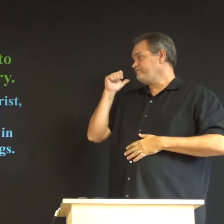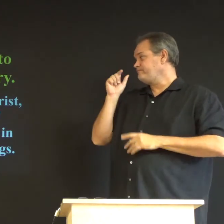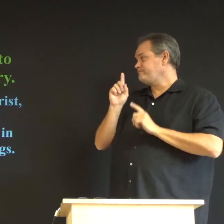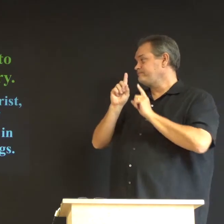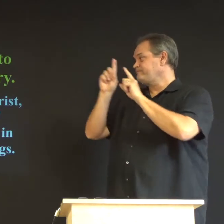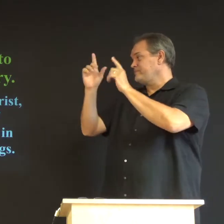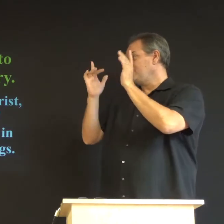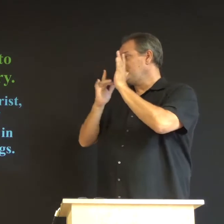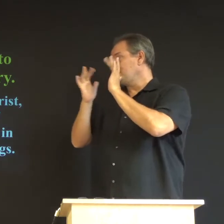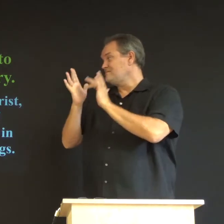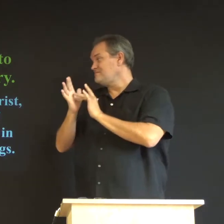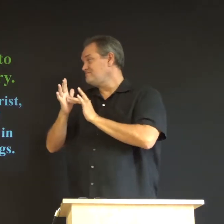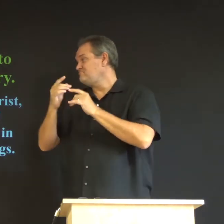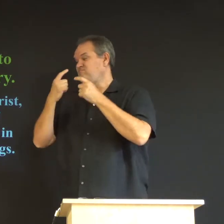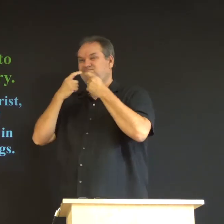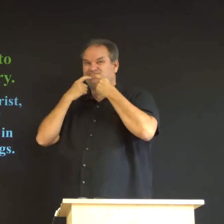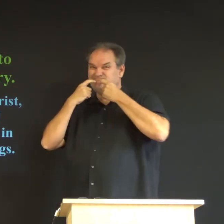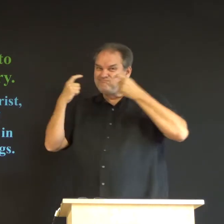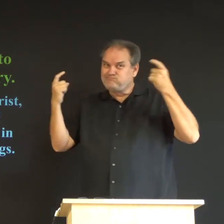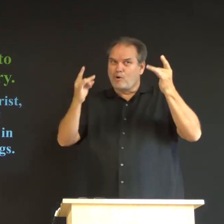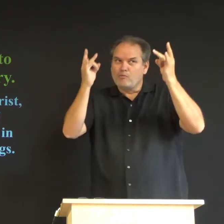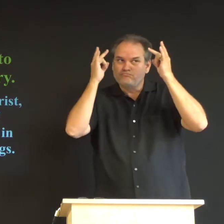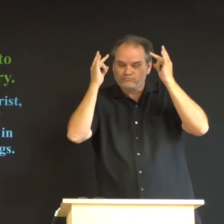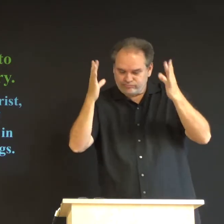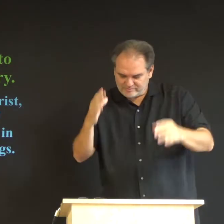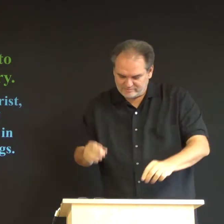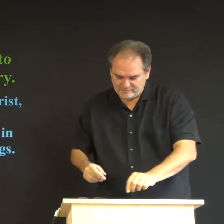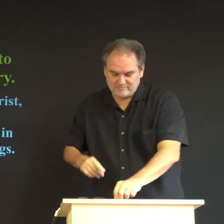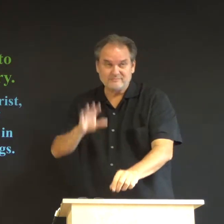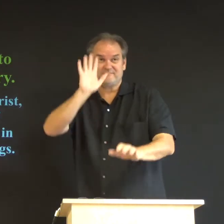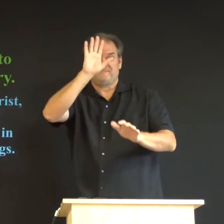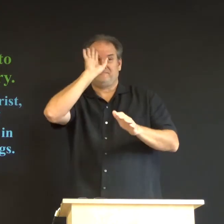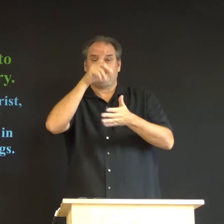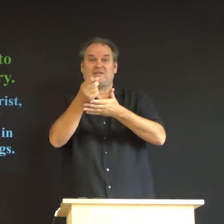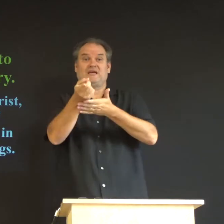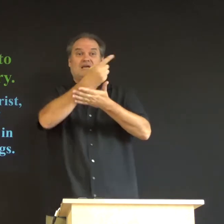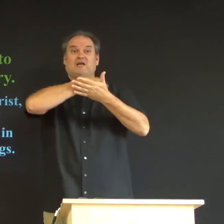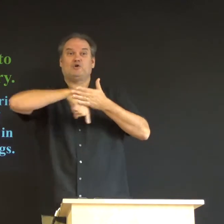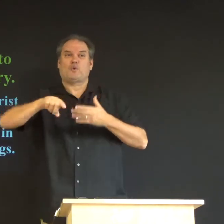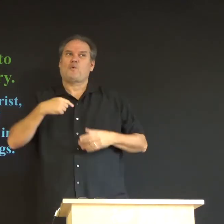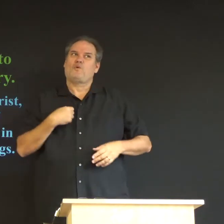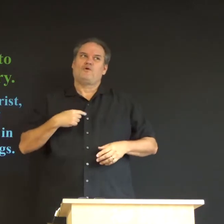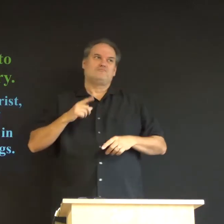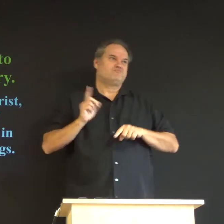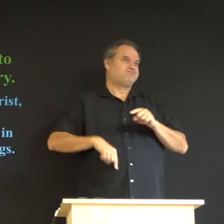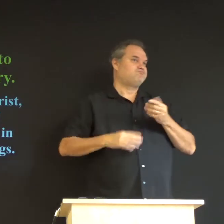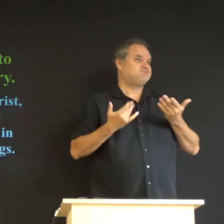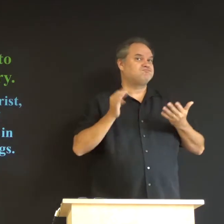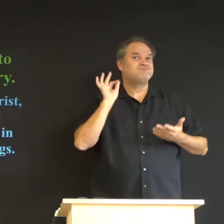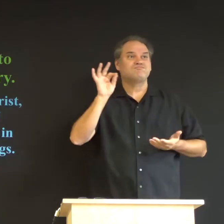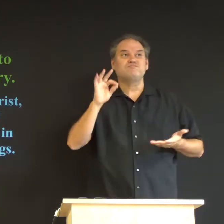Those who refuse to come to Christ sin grievously against the Son of God and God Himself.